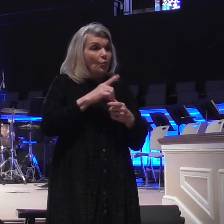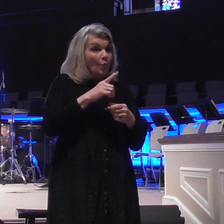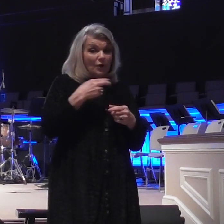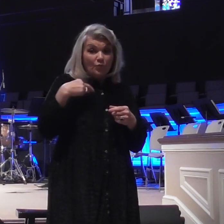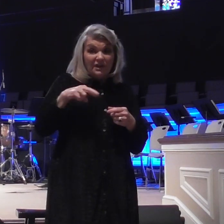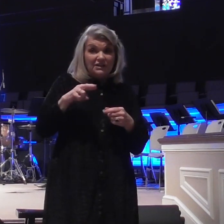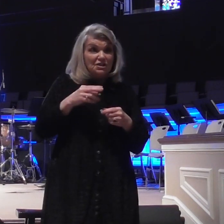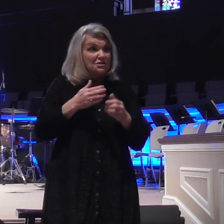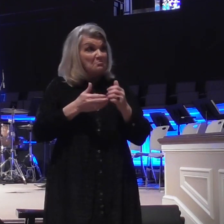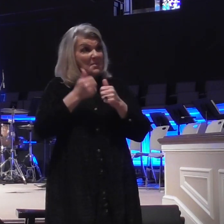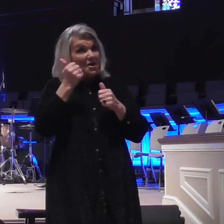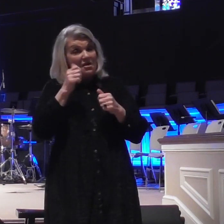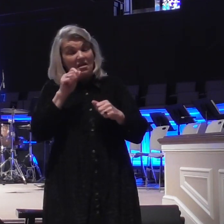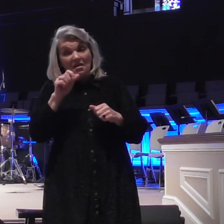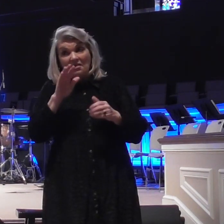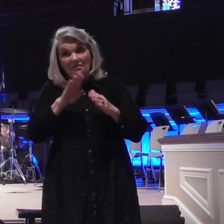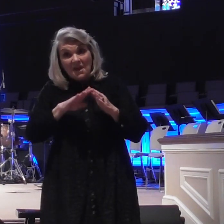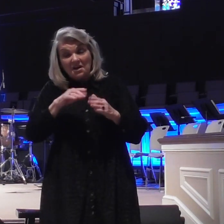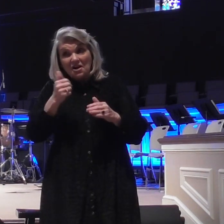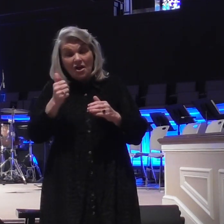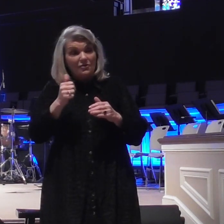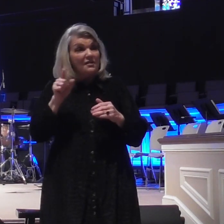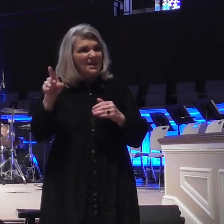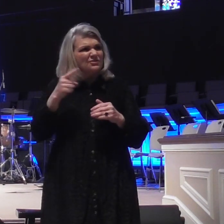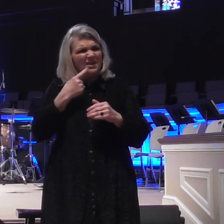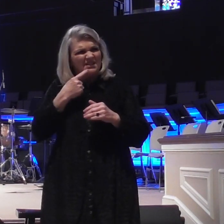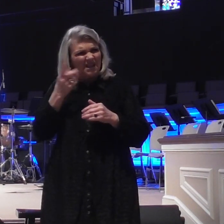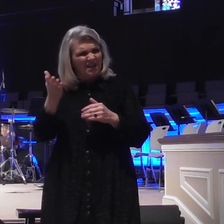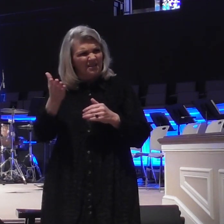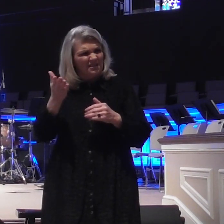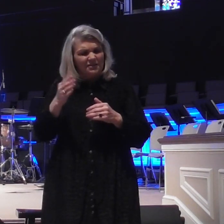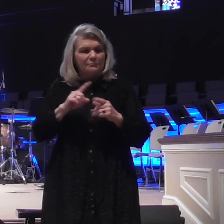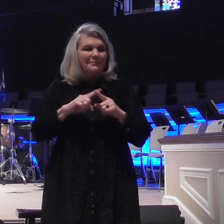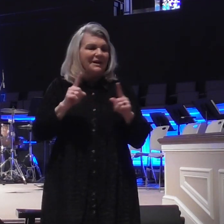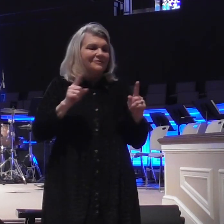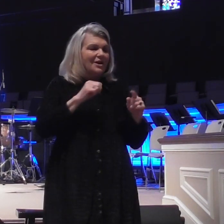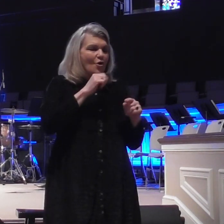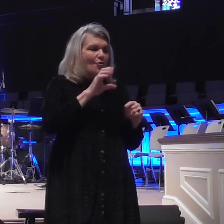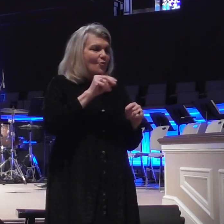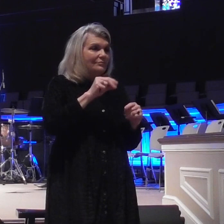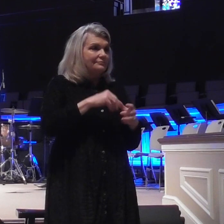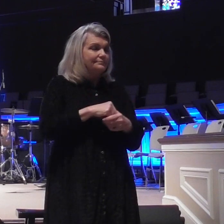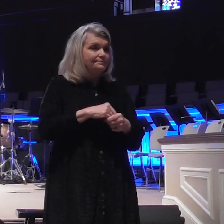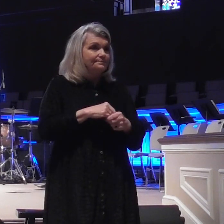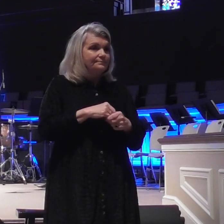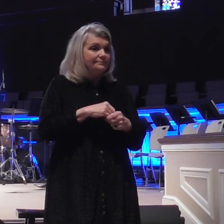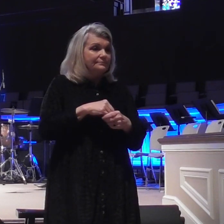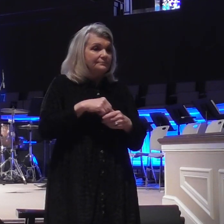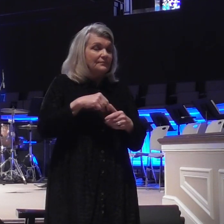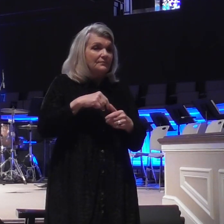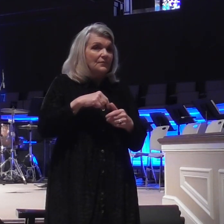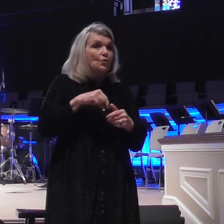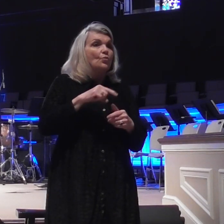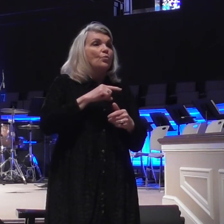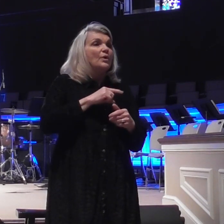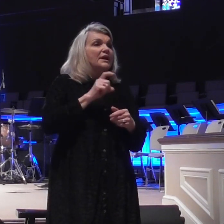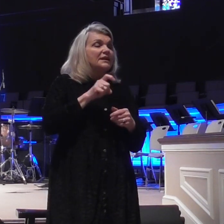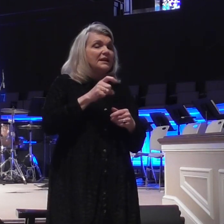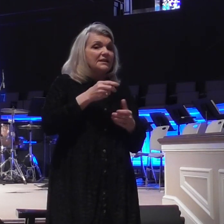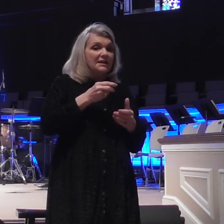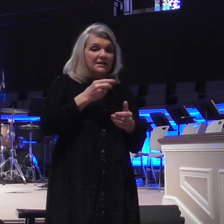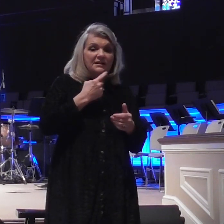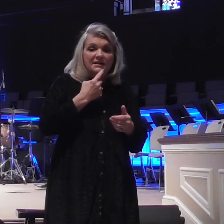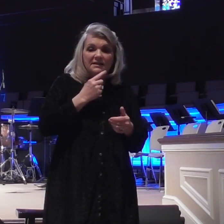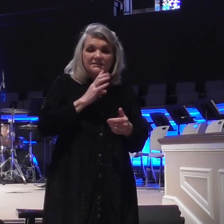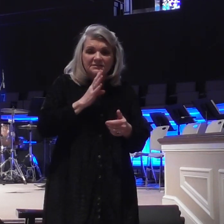Right, it shouldn't. But it does, and it's going to take some of us getting informed and engaged to speak truth when